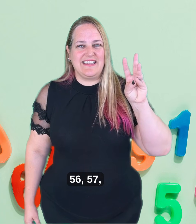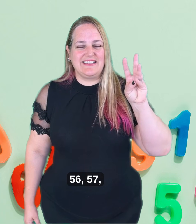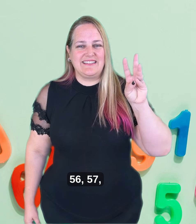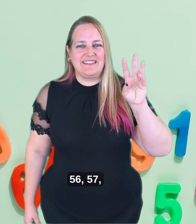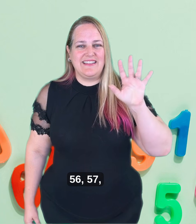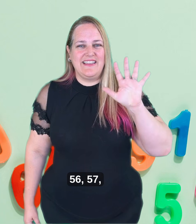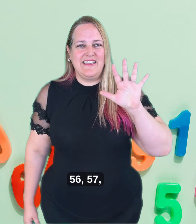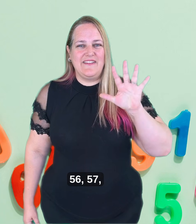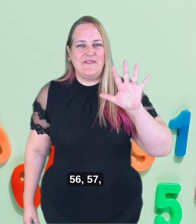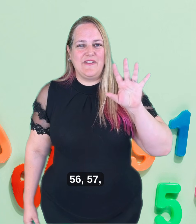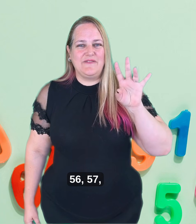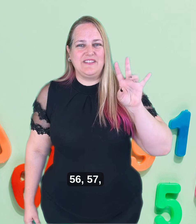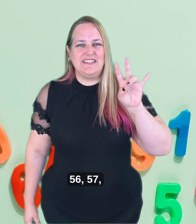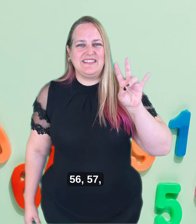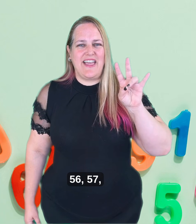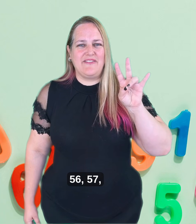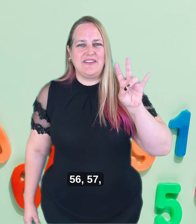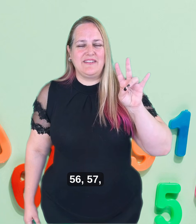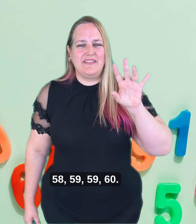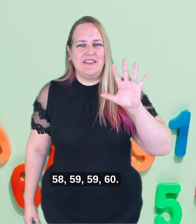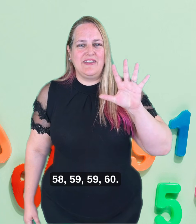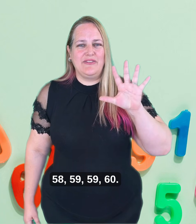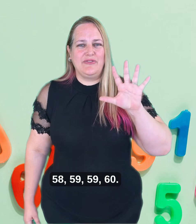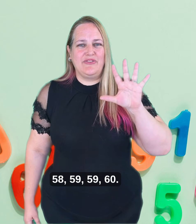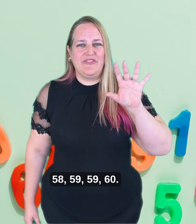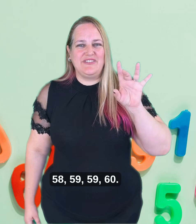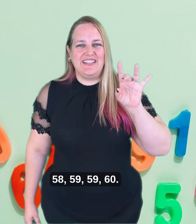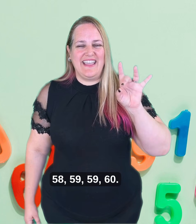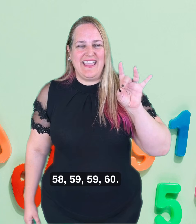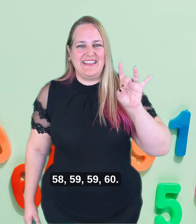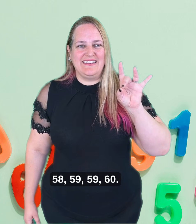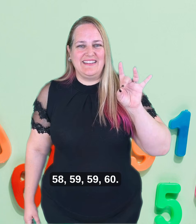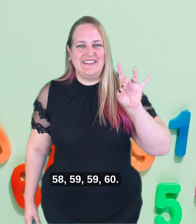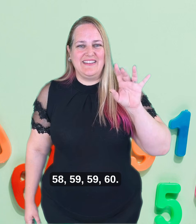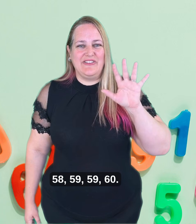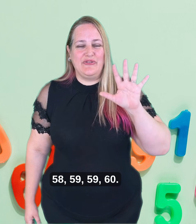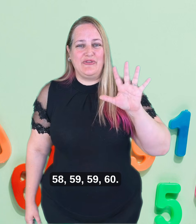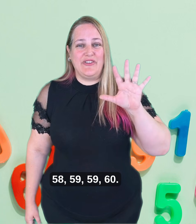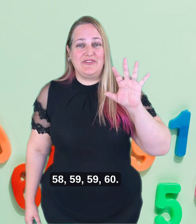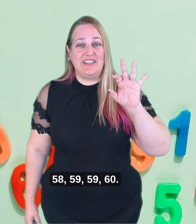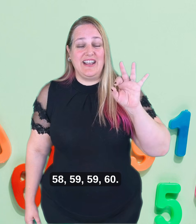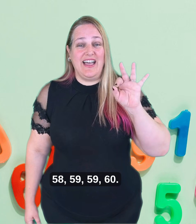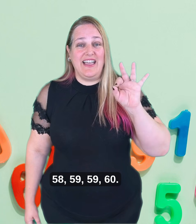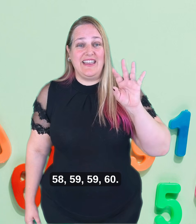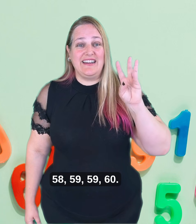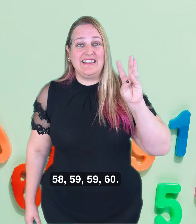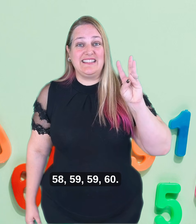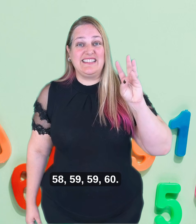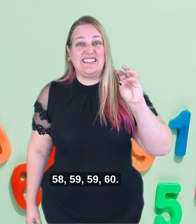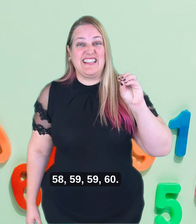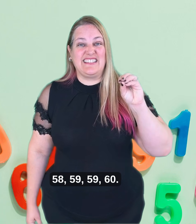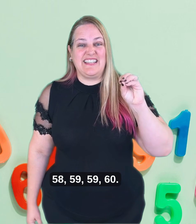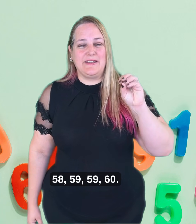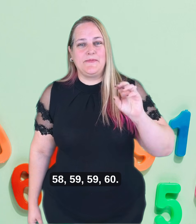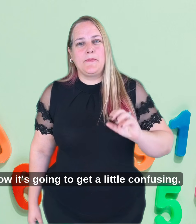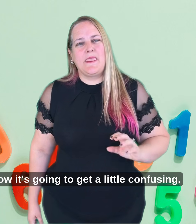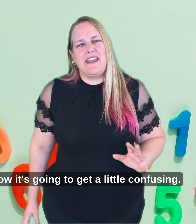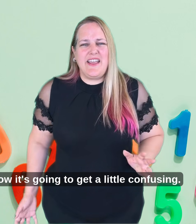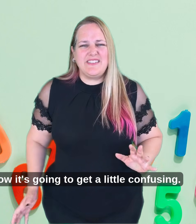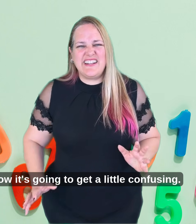56, 57, 58, 59, 60. Now it's going to